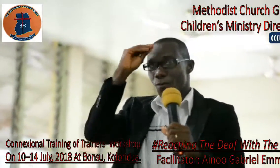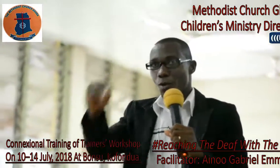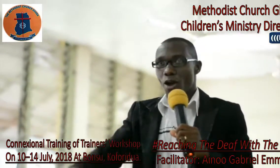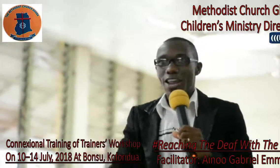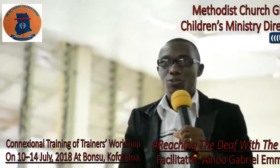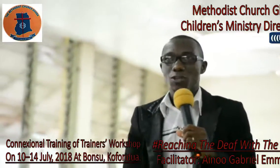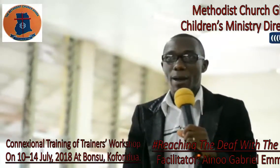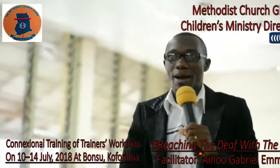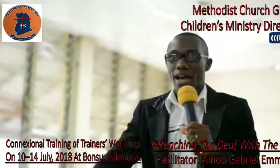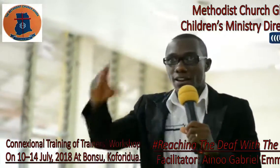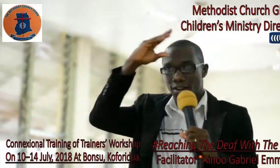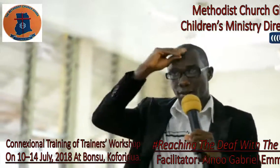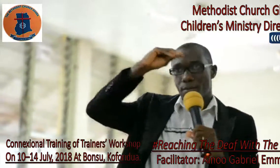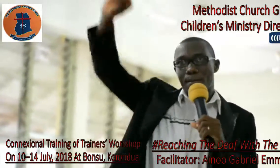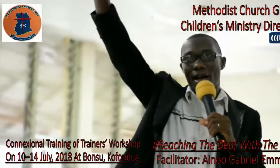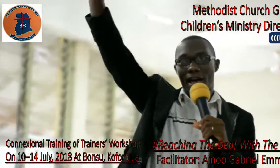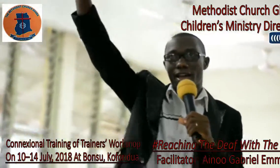boy. Let's do the